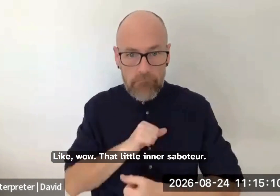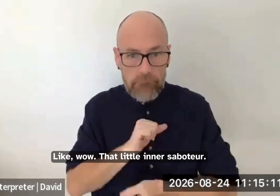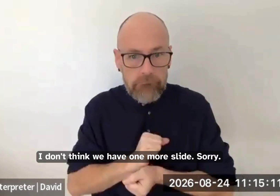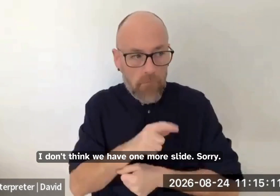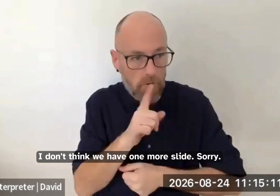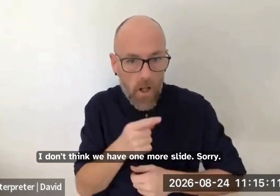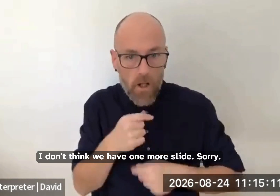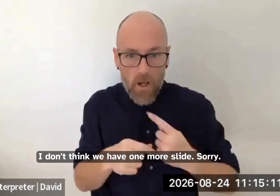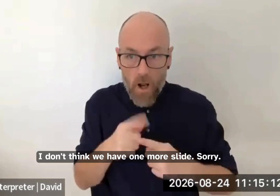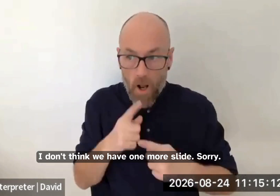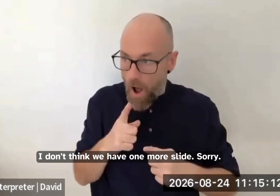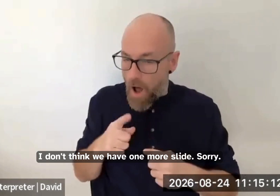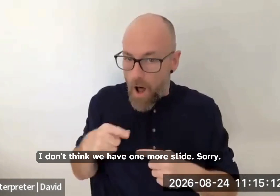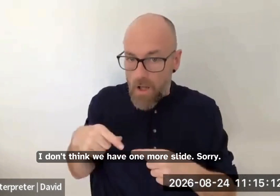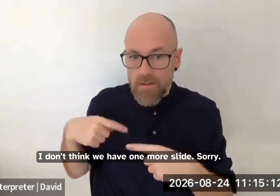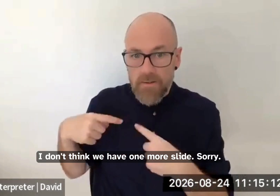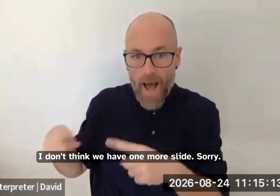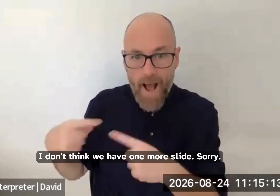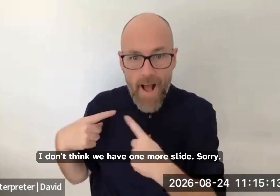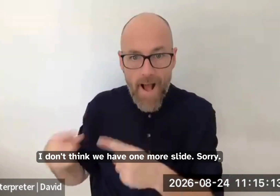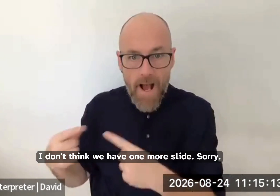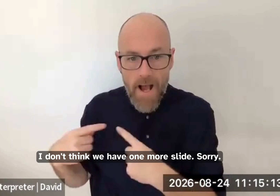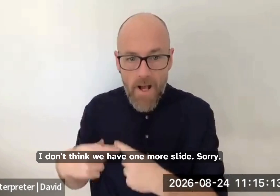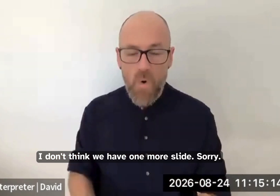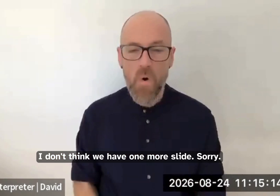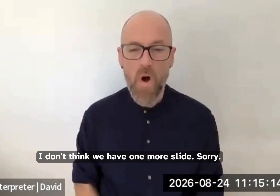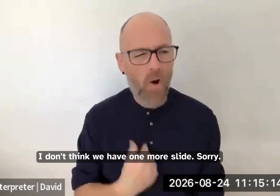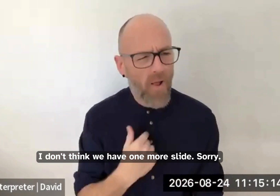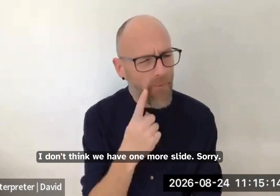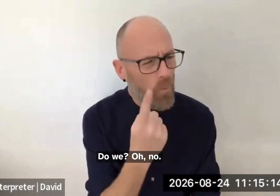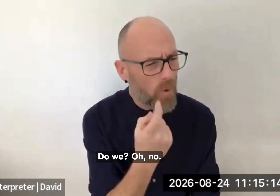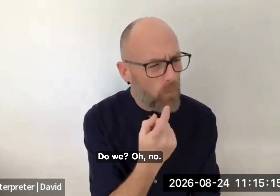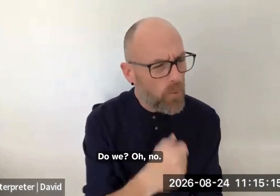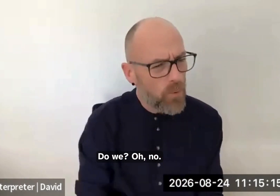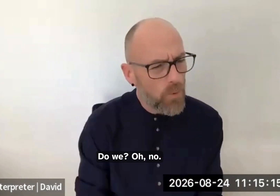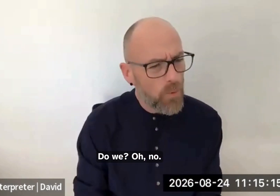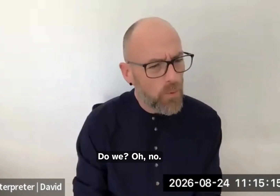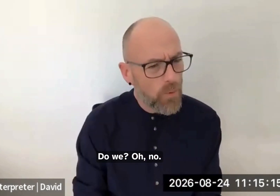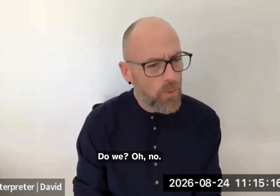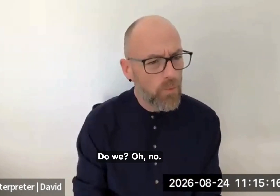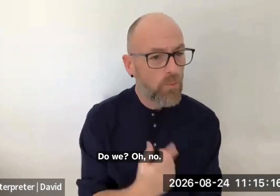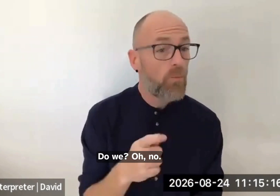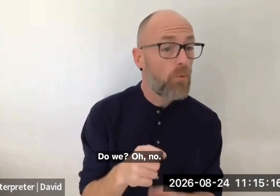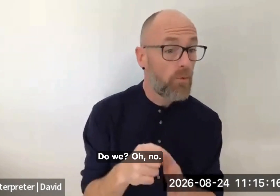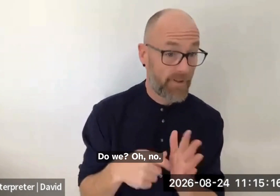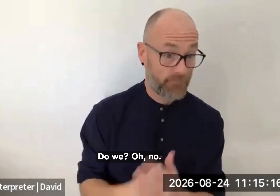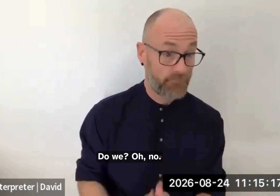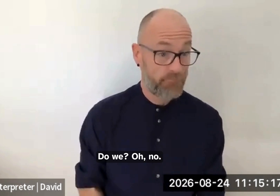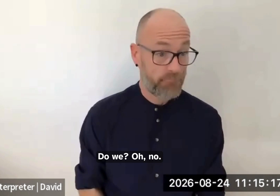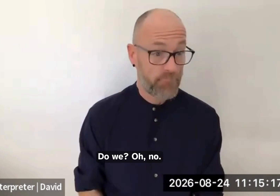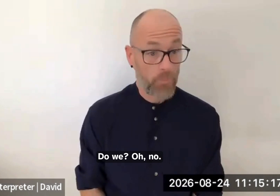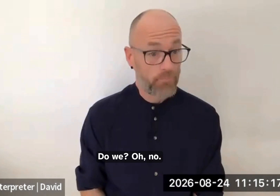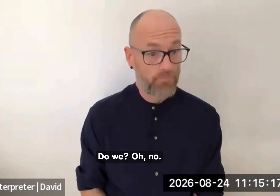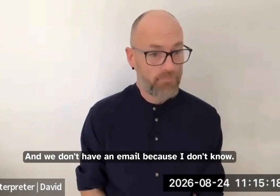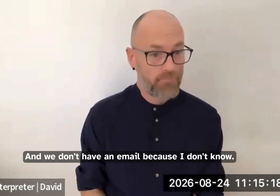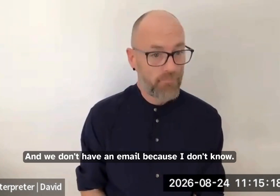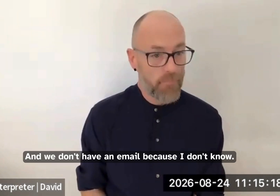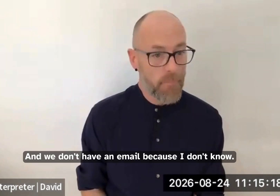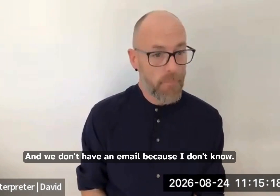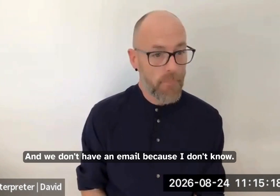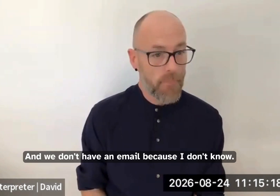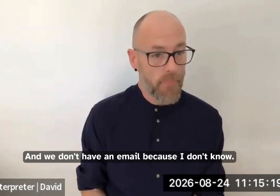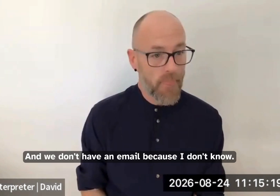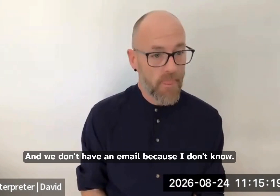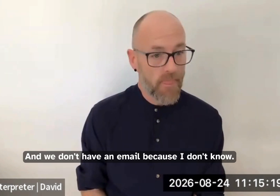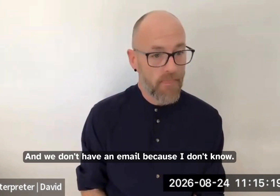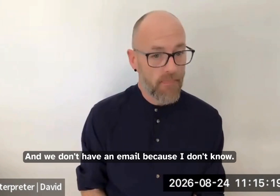inner saboteur. I don't know if we have one more slide. Sorry. Do we? Oh, no.